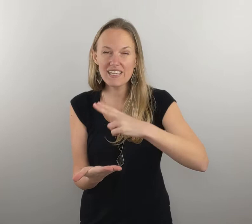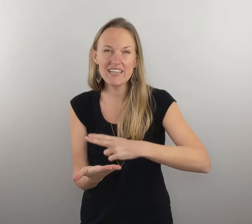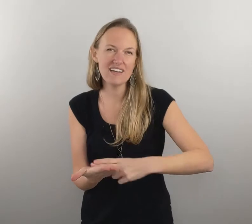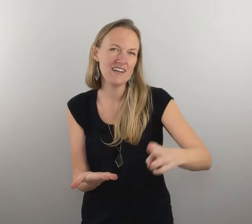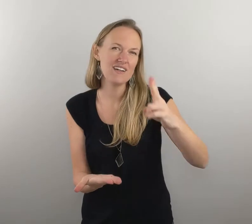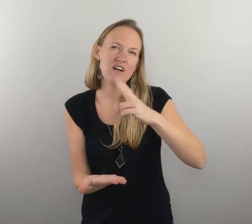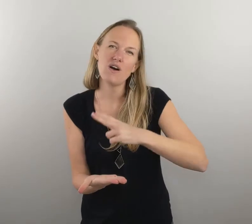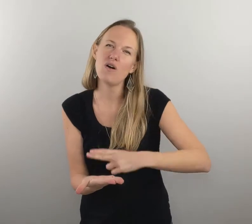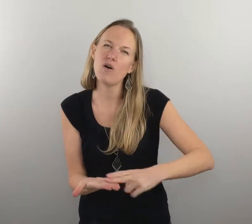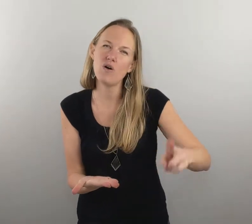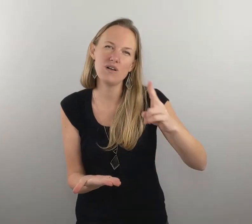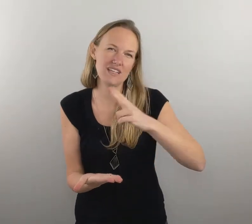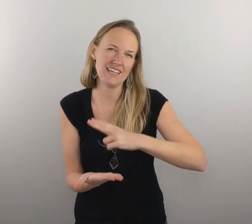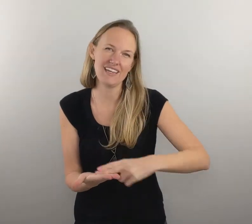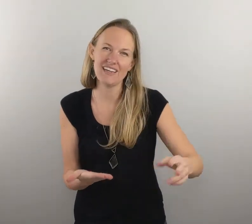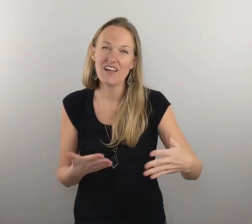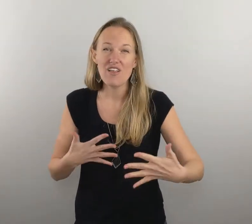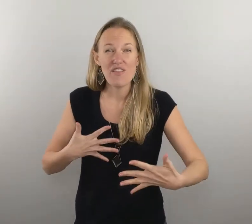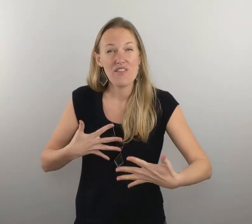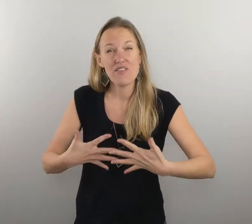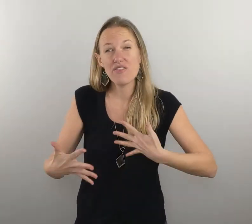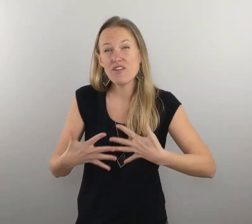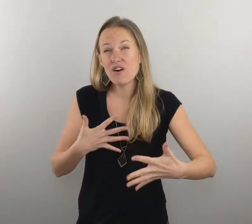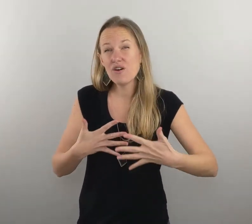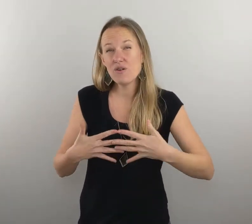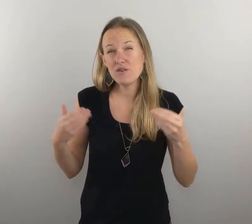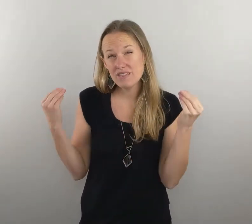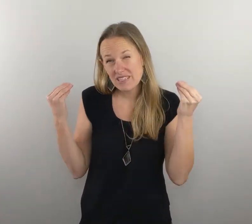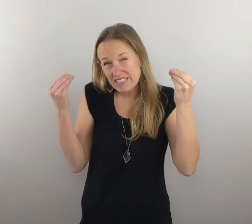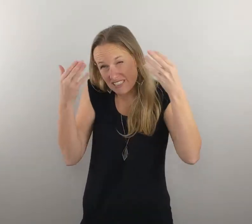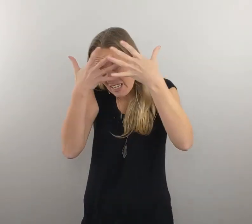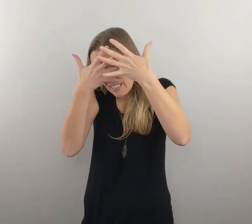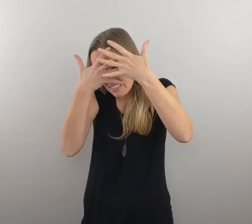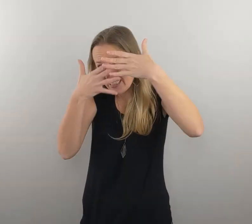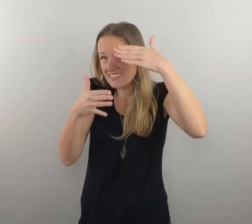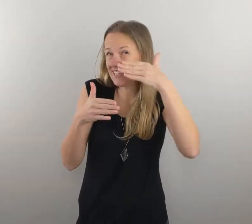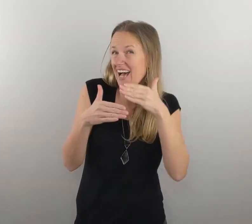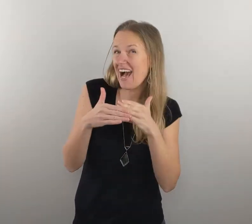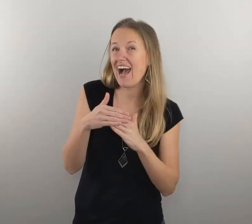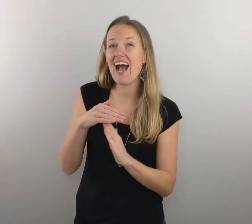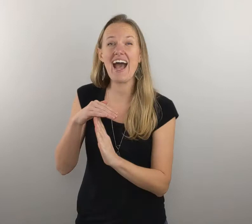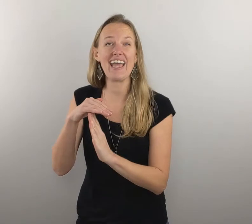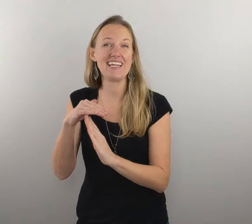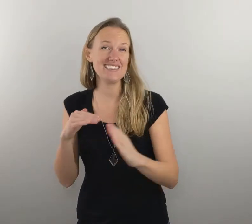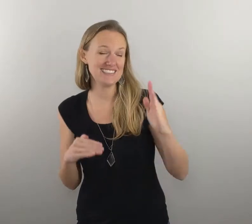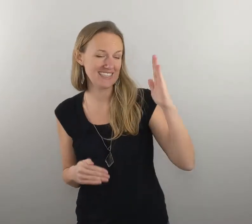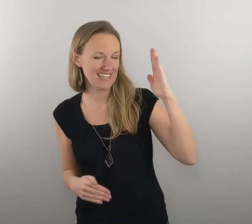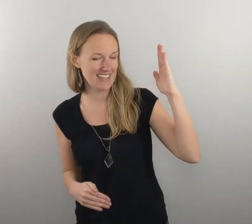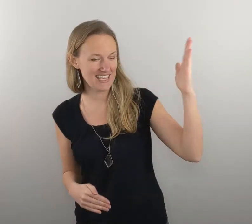holy, holy. Though the darkness hides